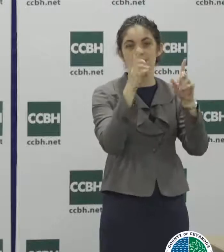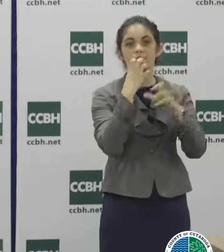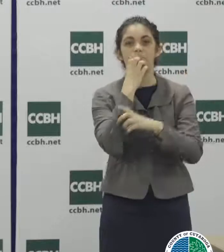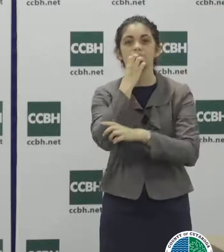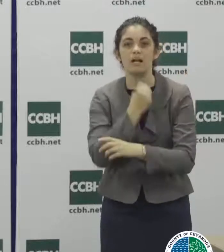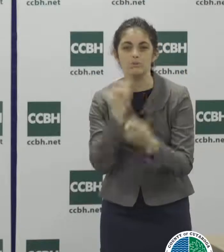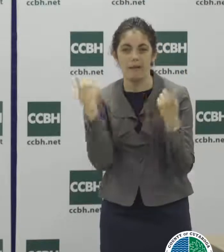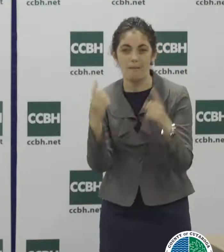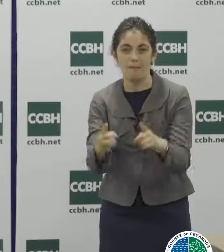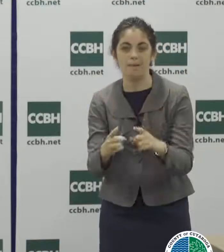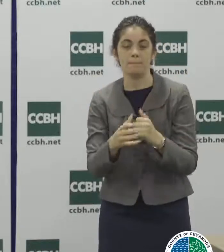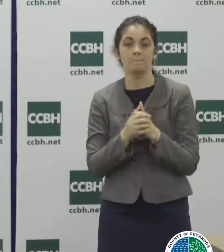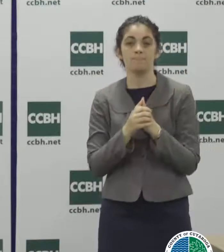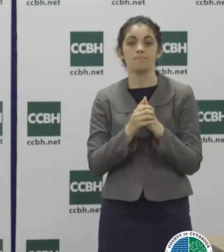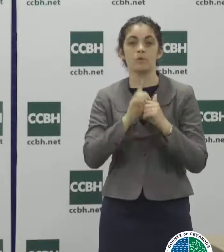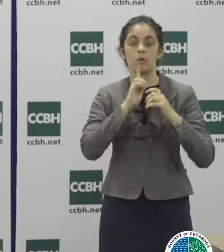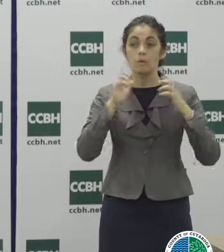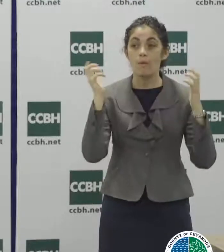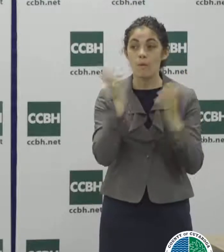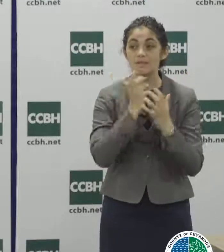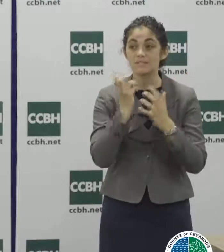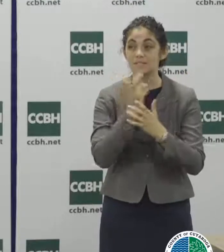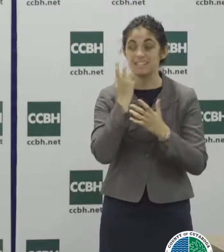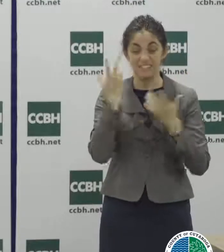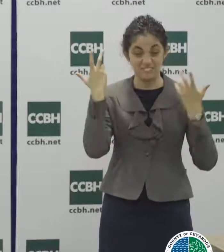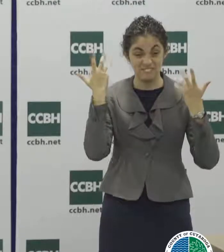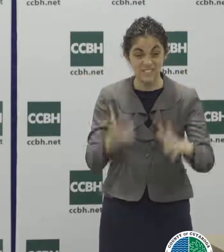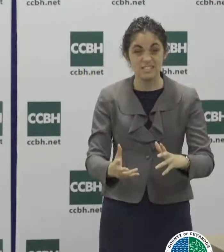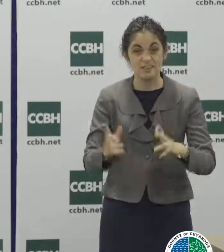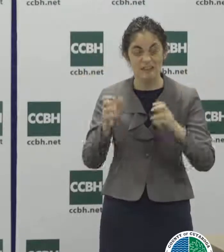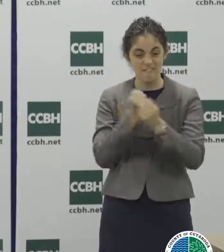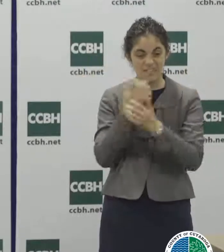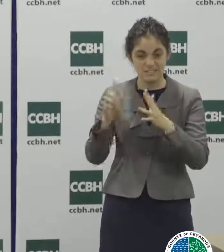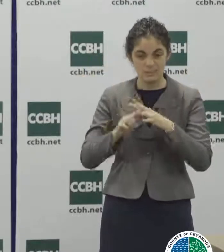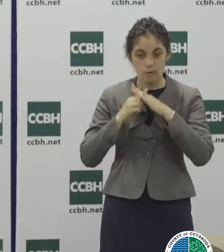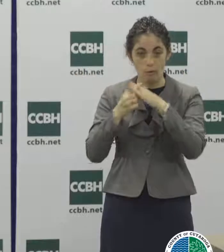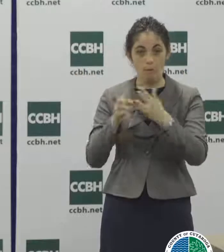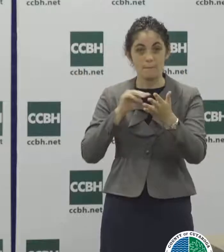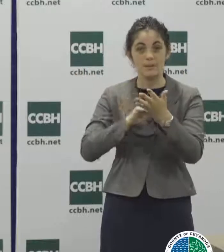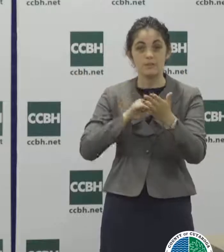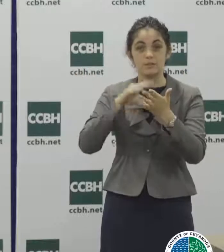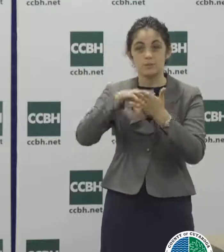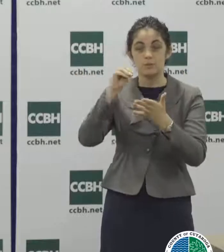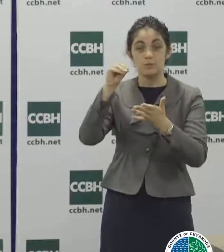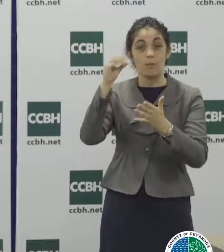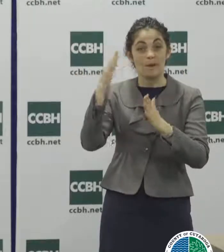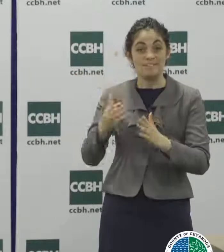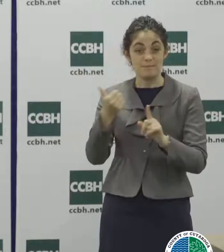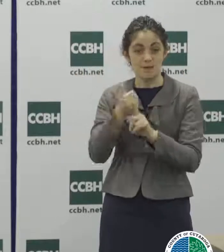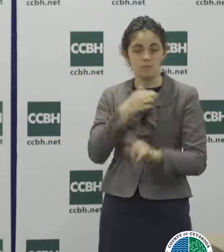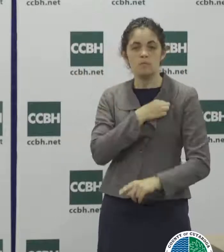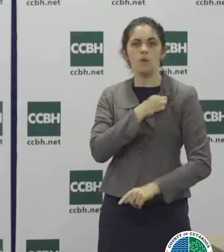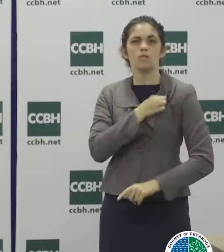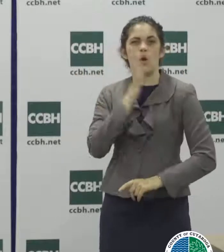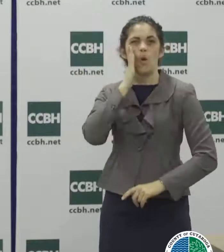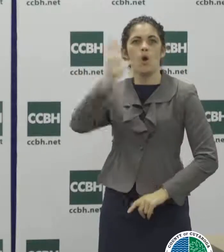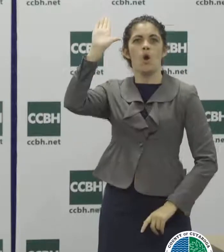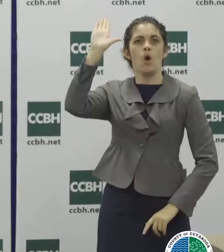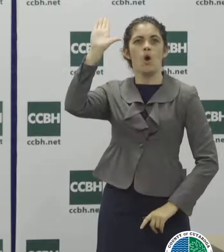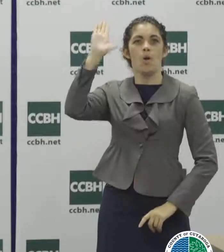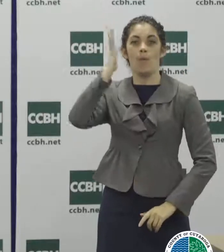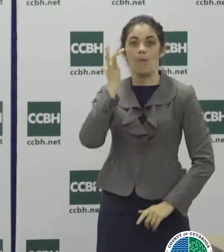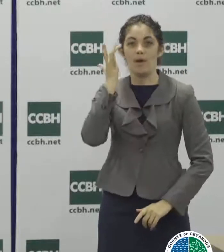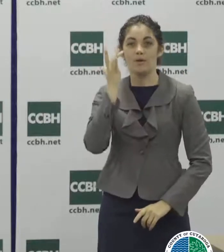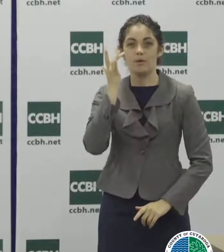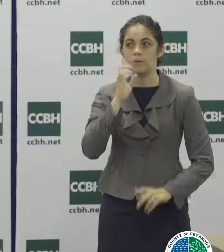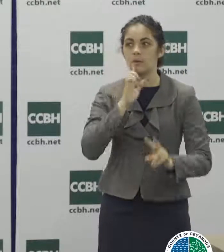values. And it was incredible the day after this started, our medical students volunteered, probably